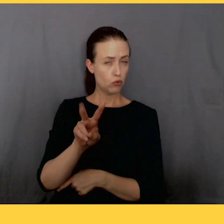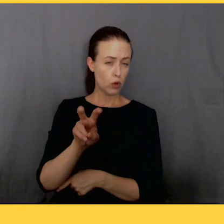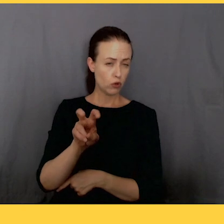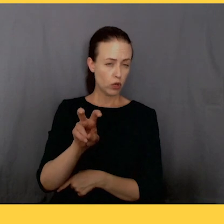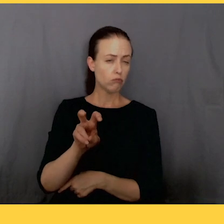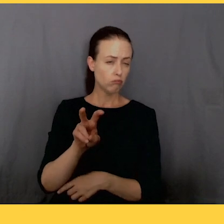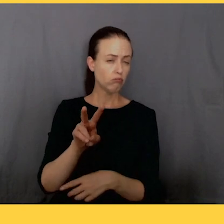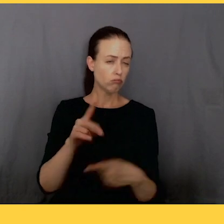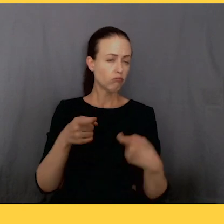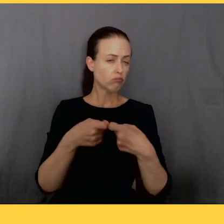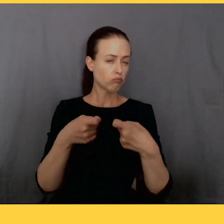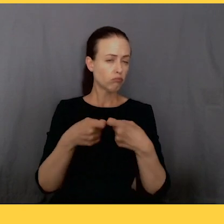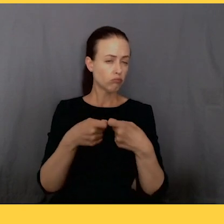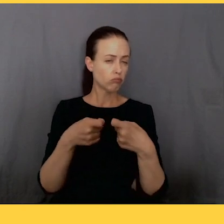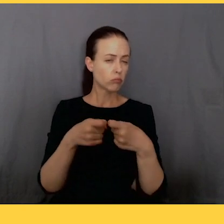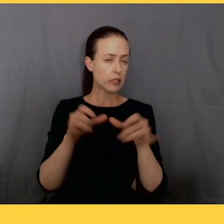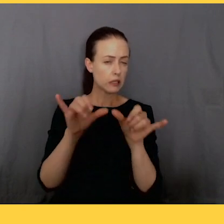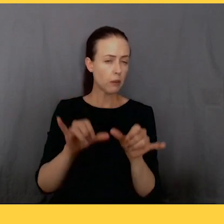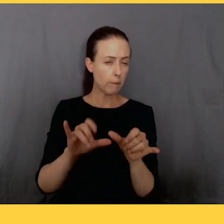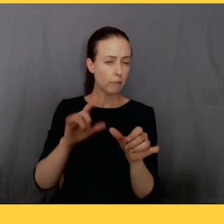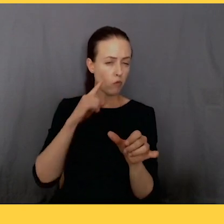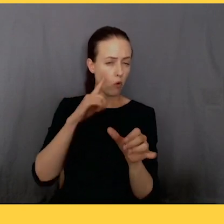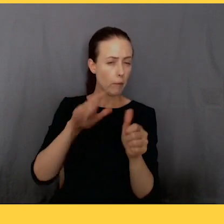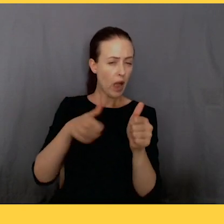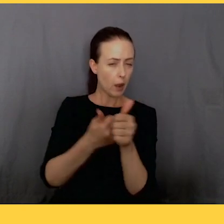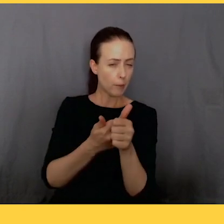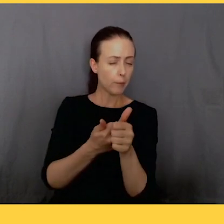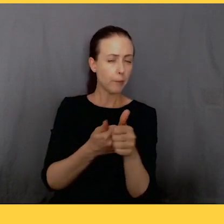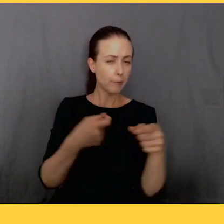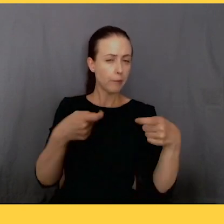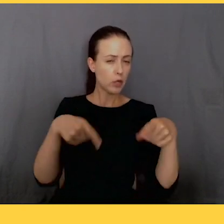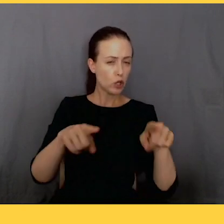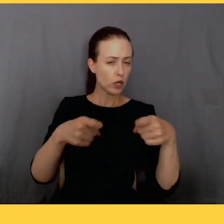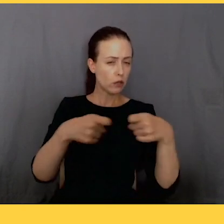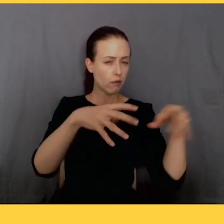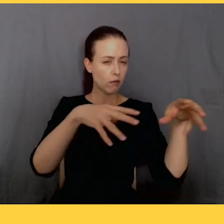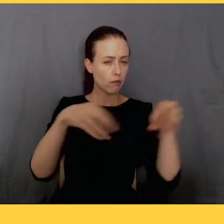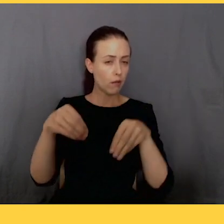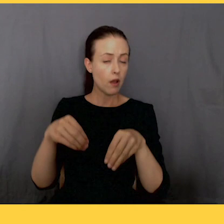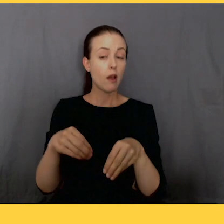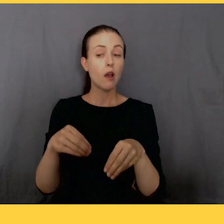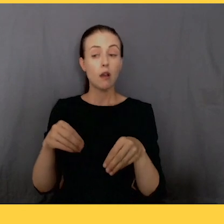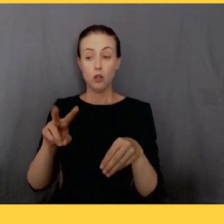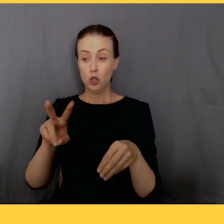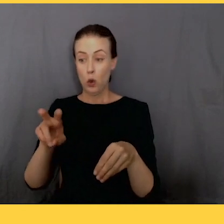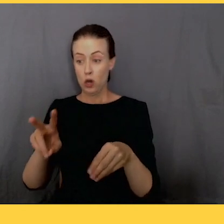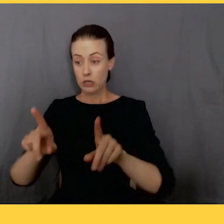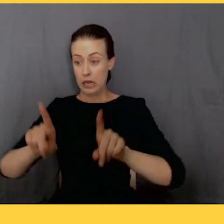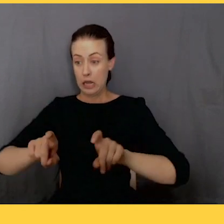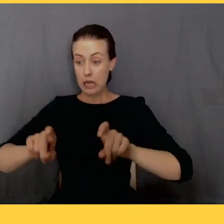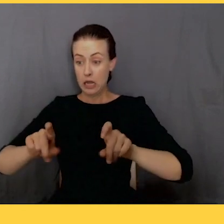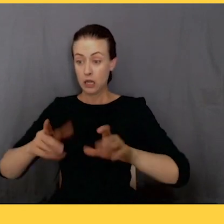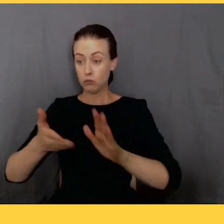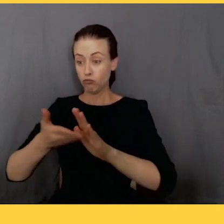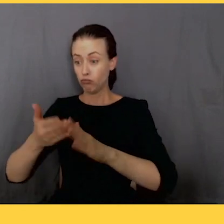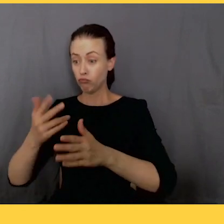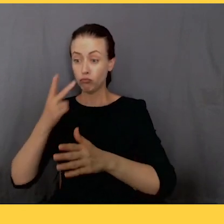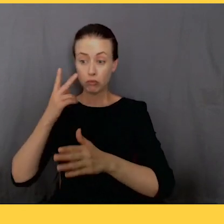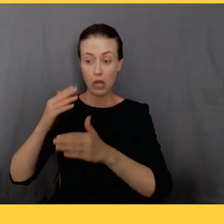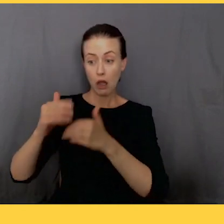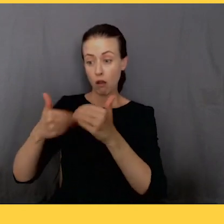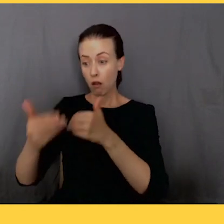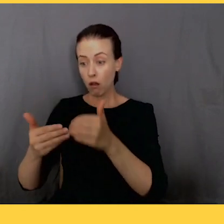battery backup systems. And then after that, we're going to try to get to 1,500 other customers. So again, in the Cabazon area,